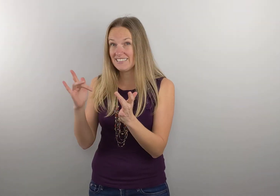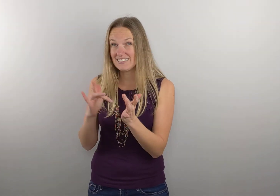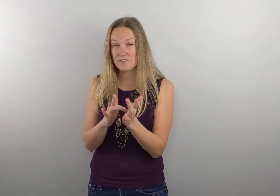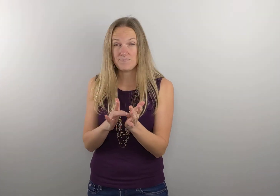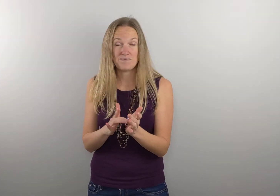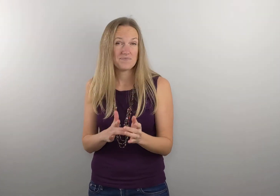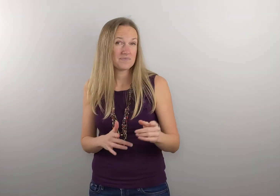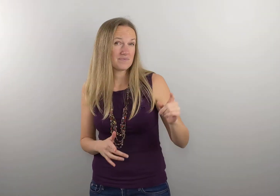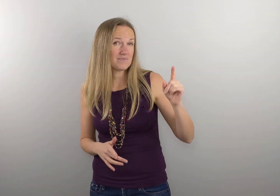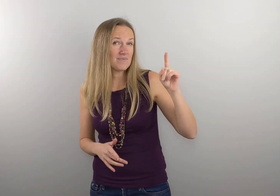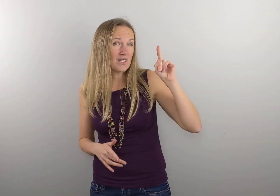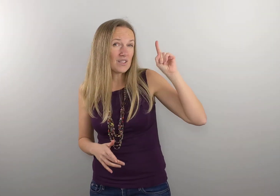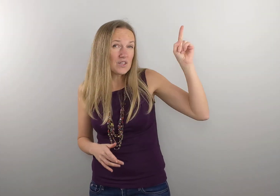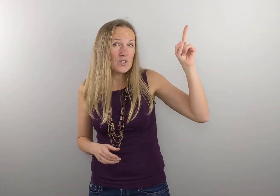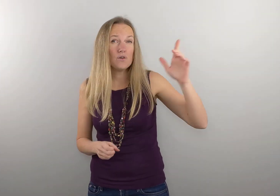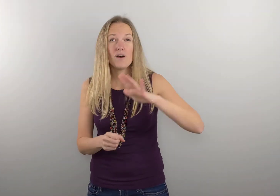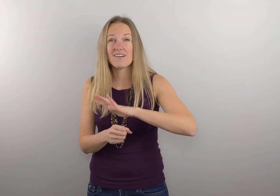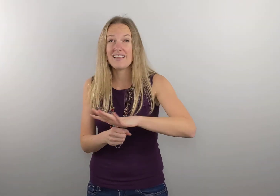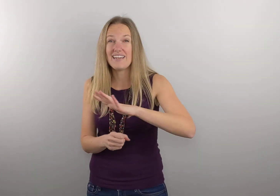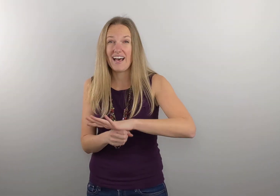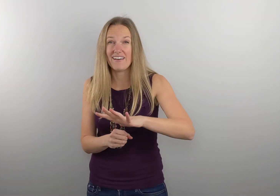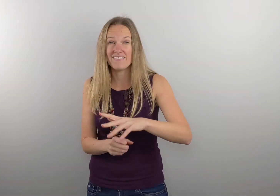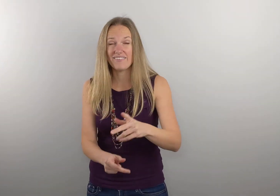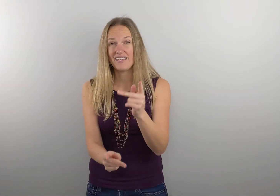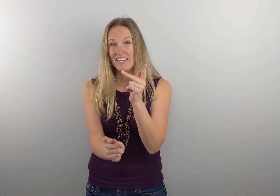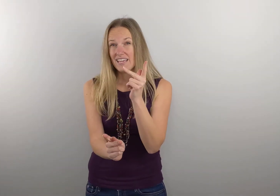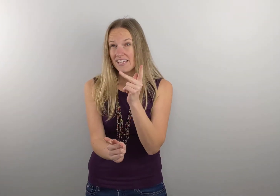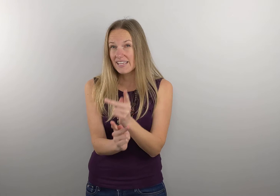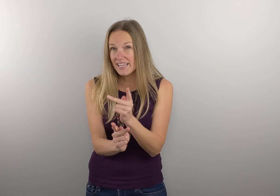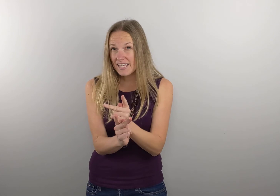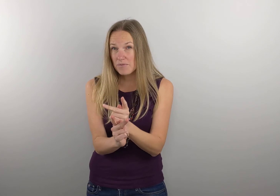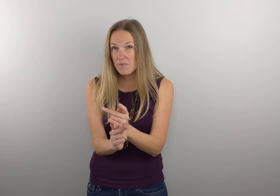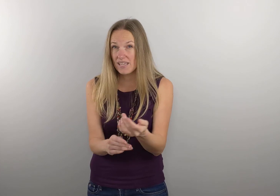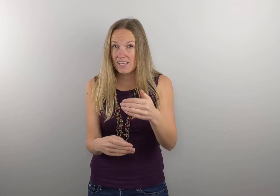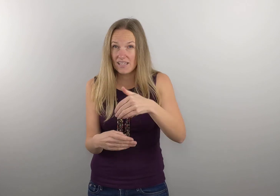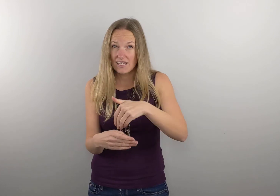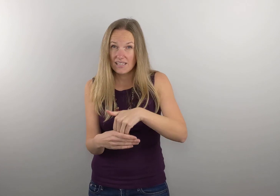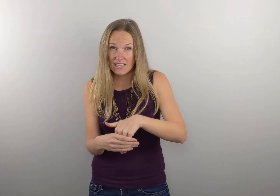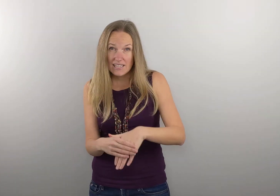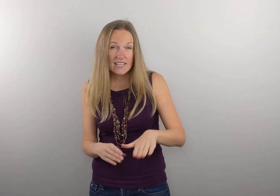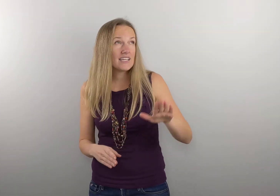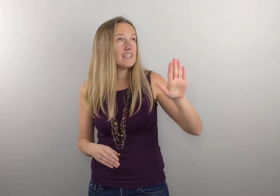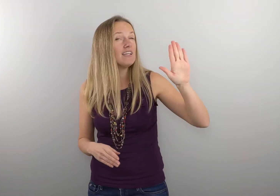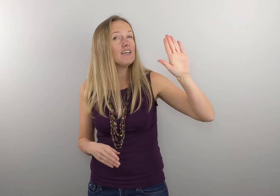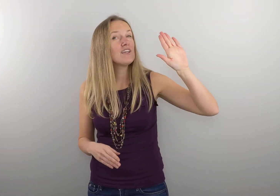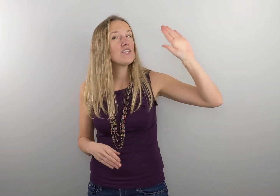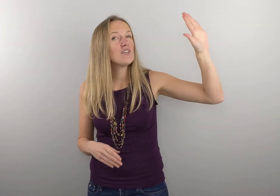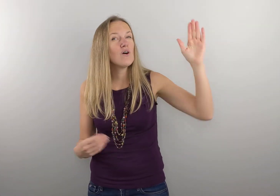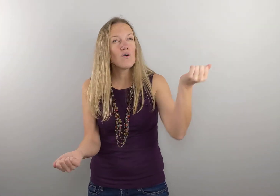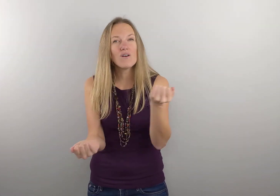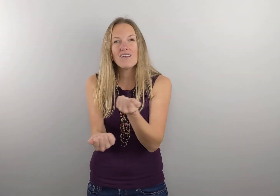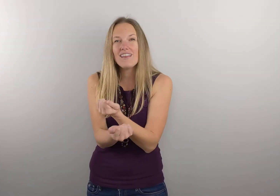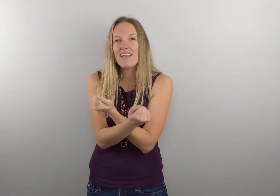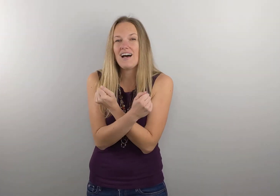Jesus, you are enough. Keep me in your